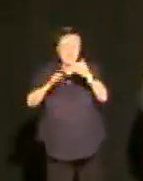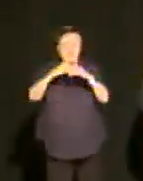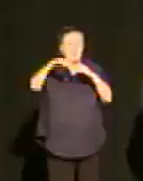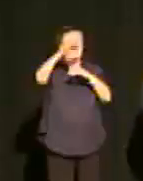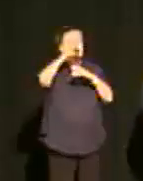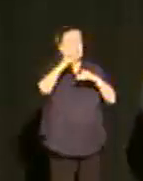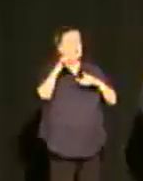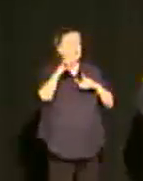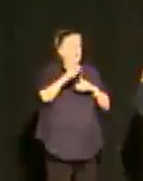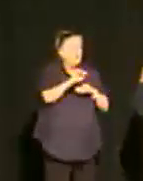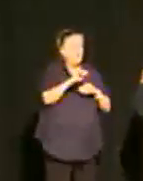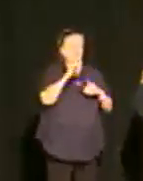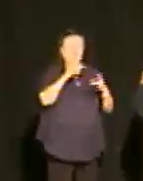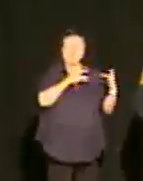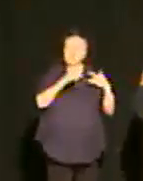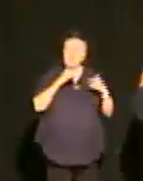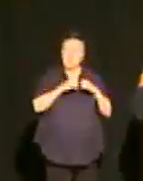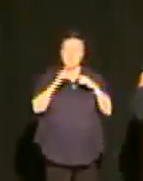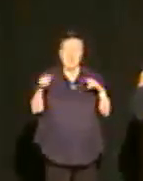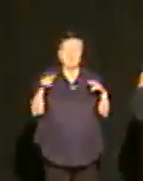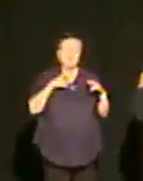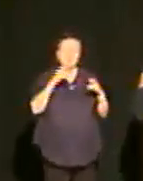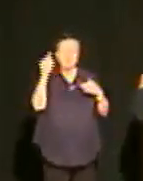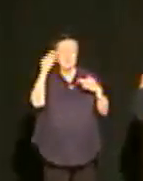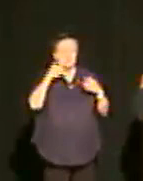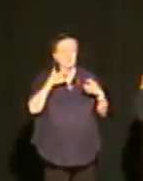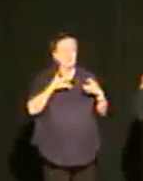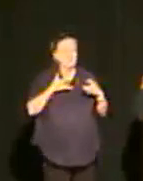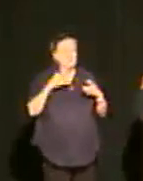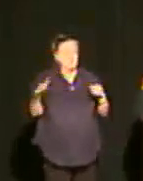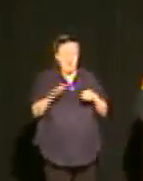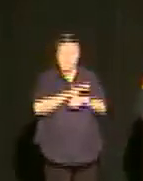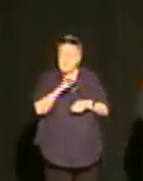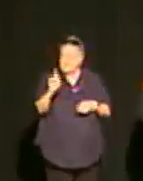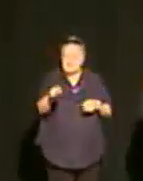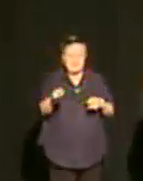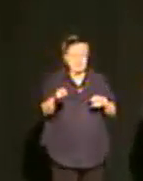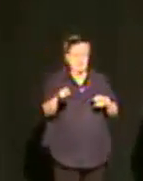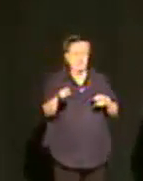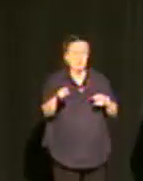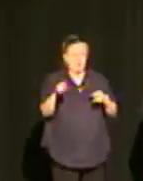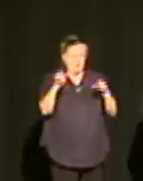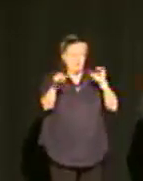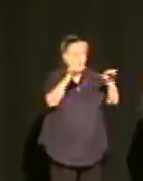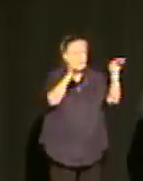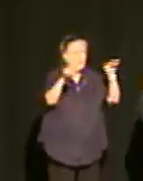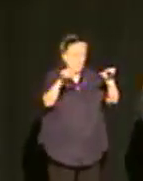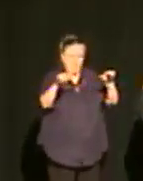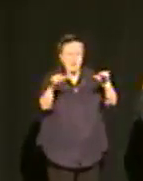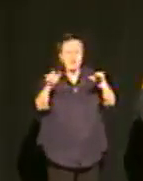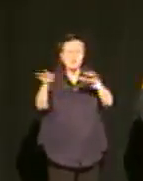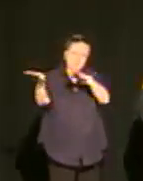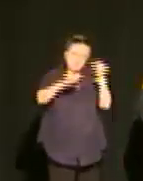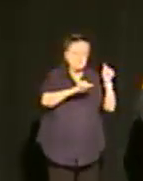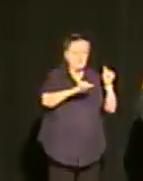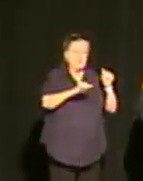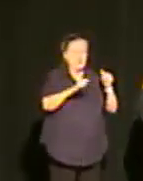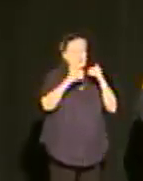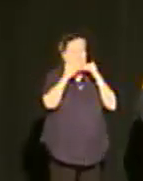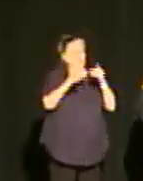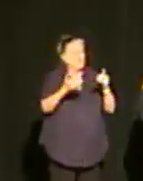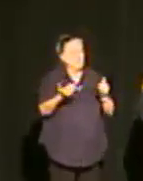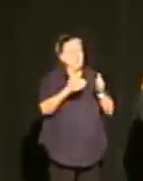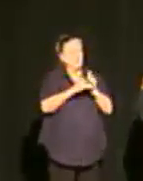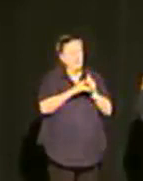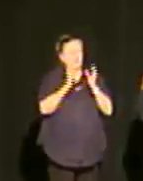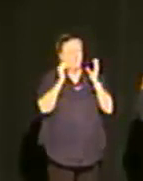that we were so concerned, and one of the reasons why we felt that it was absolutely necessary to get you folks out of harm's way. And thank you again